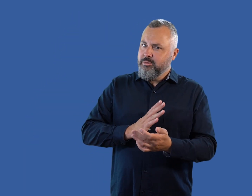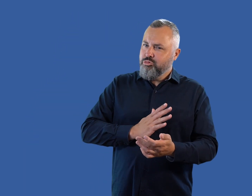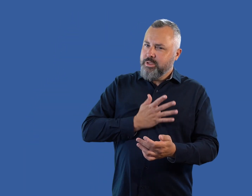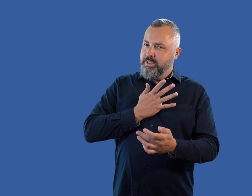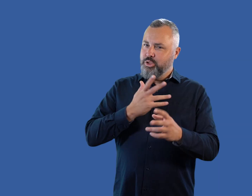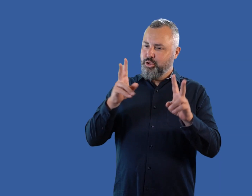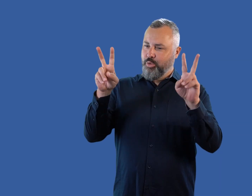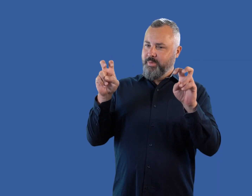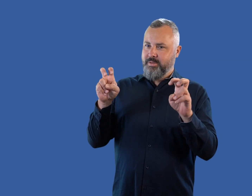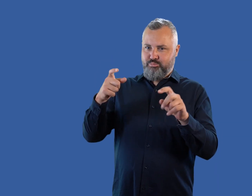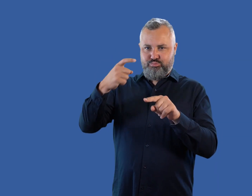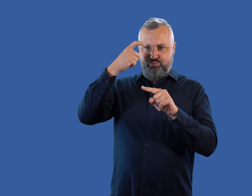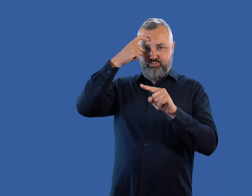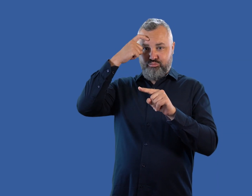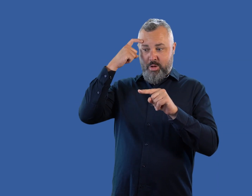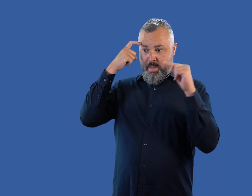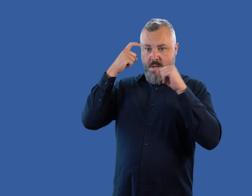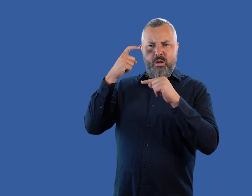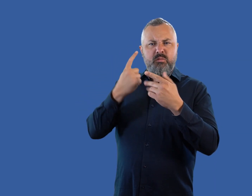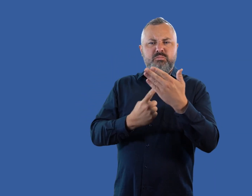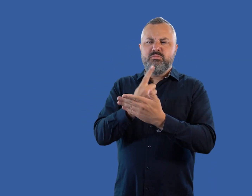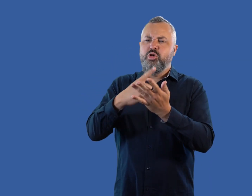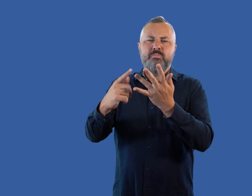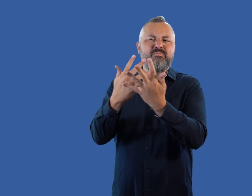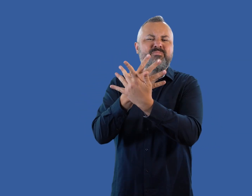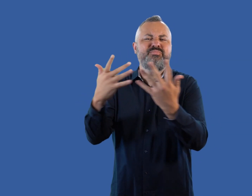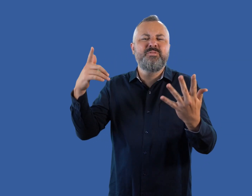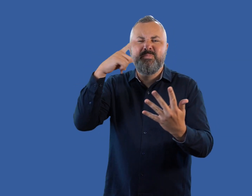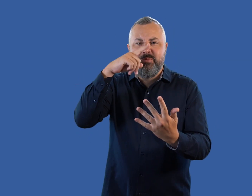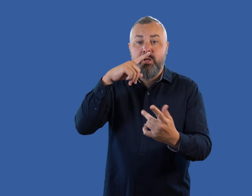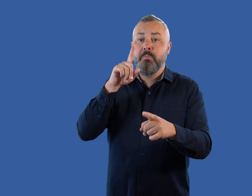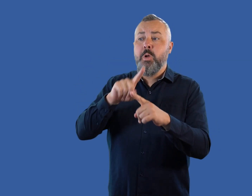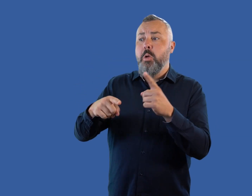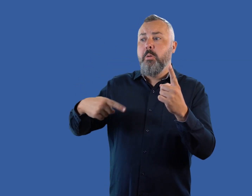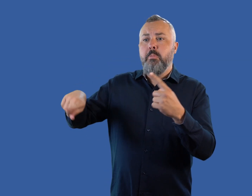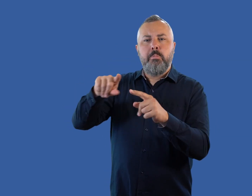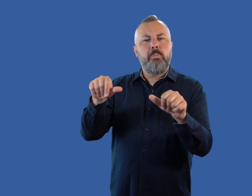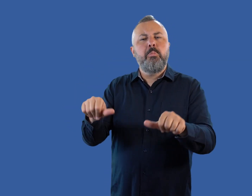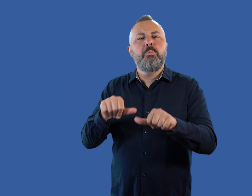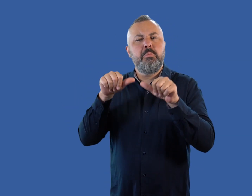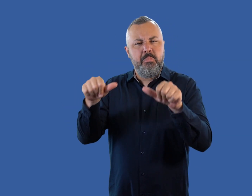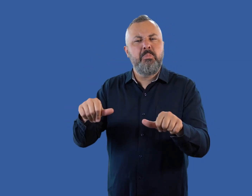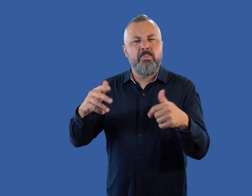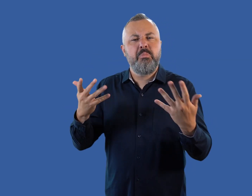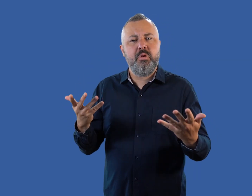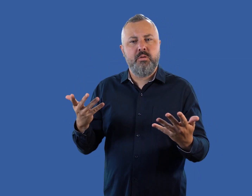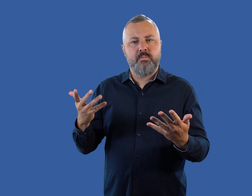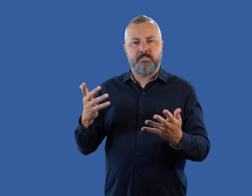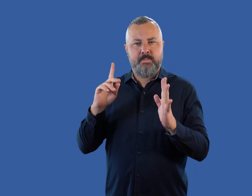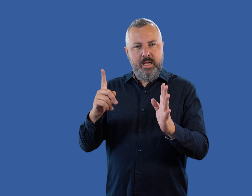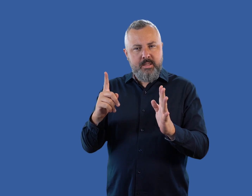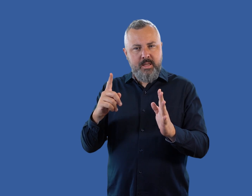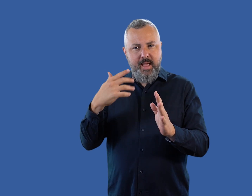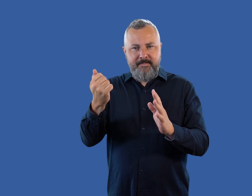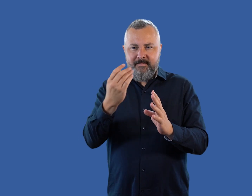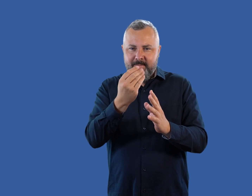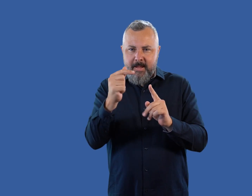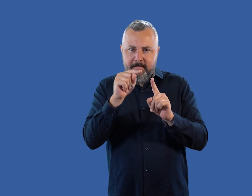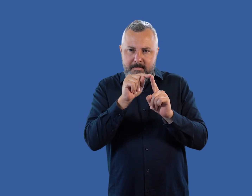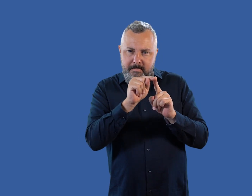This is an interesting topic. Trauma happens to most people, and for the majority they're okay. Isn't it only the